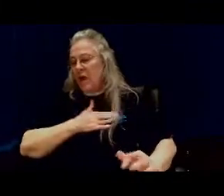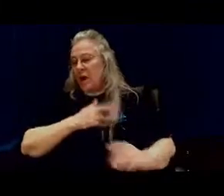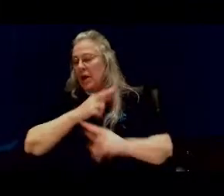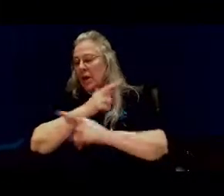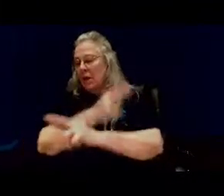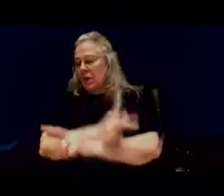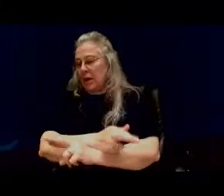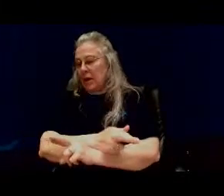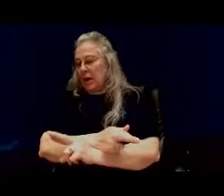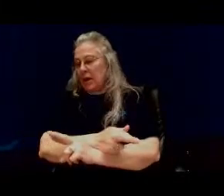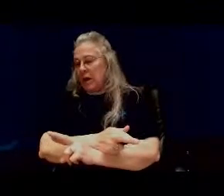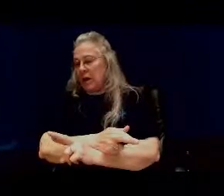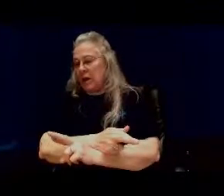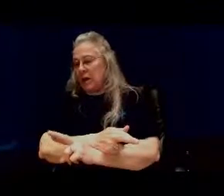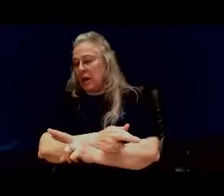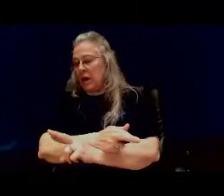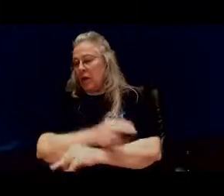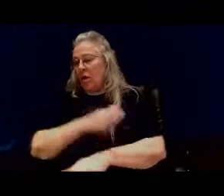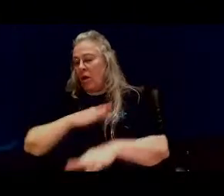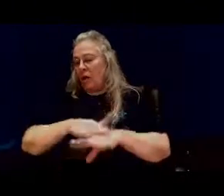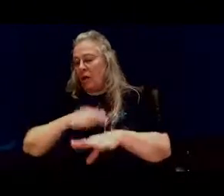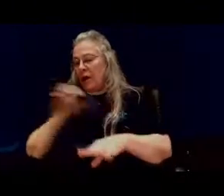mine, leaning on the